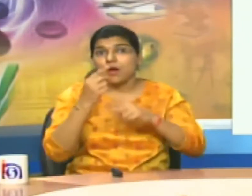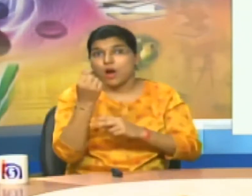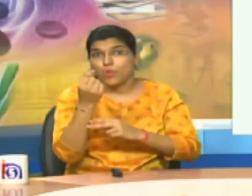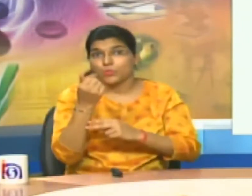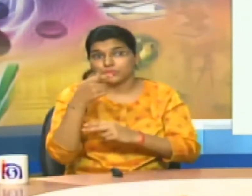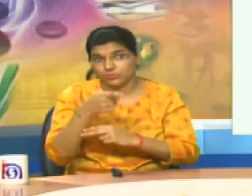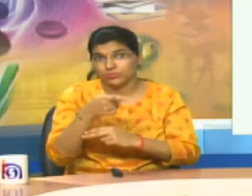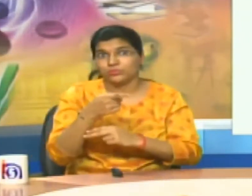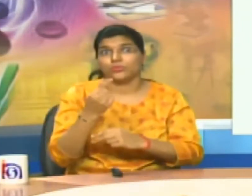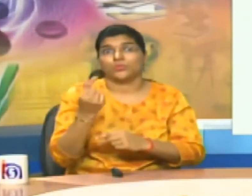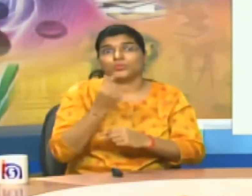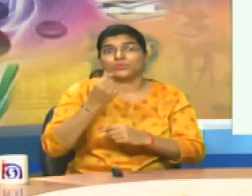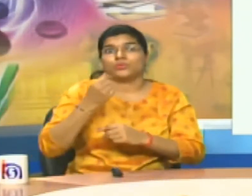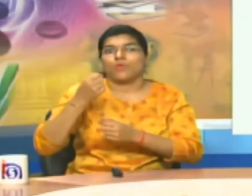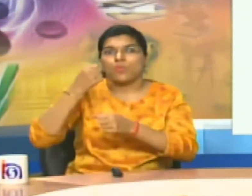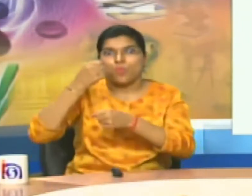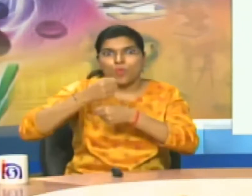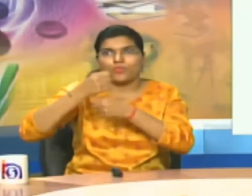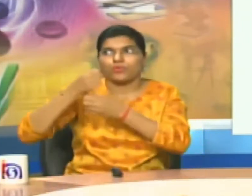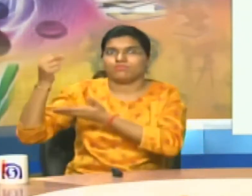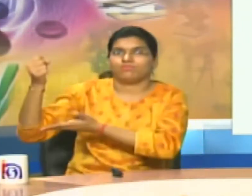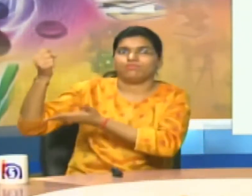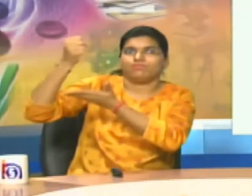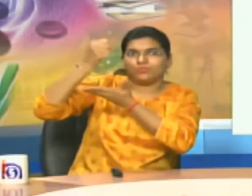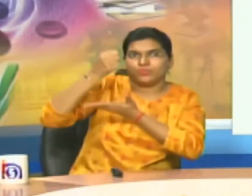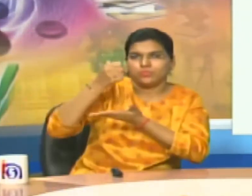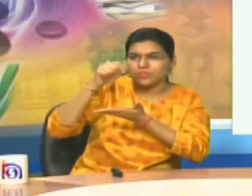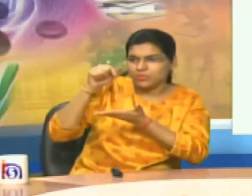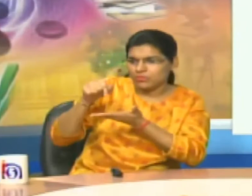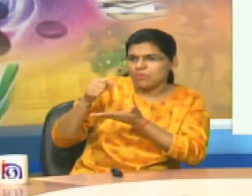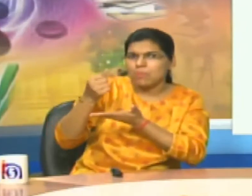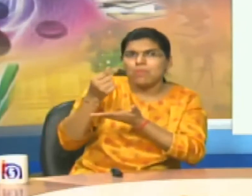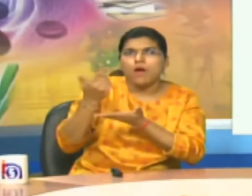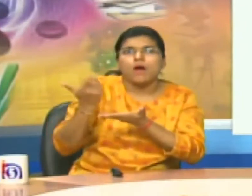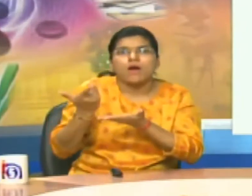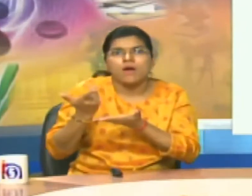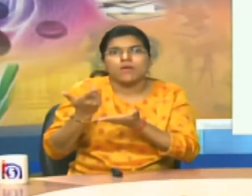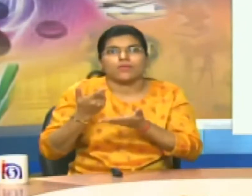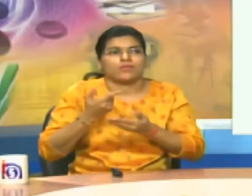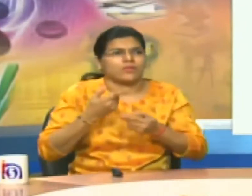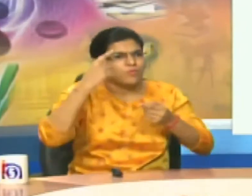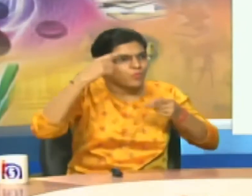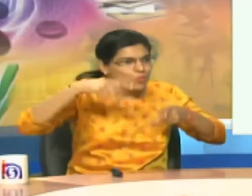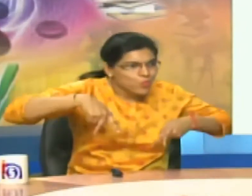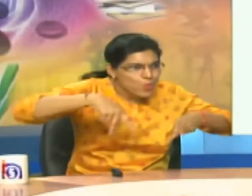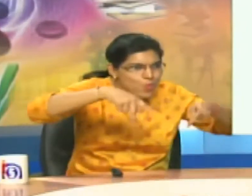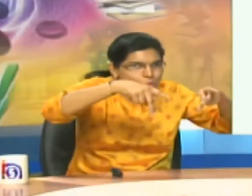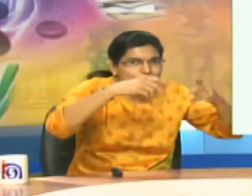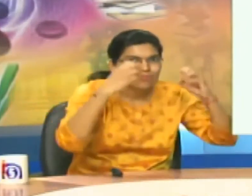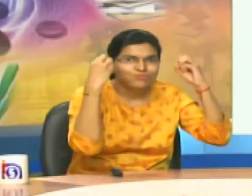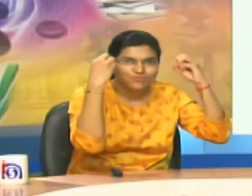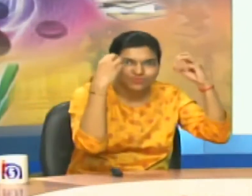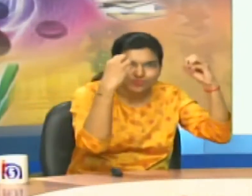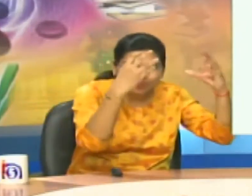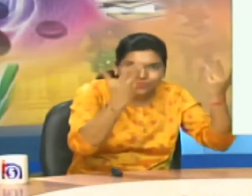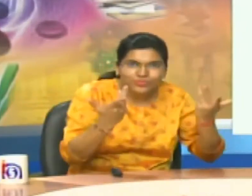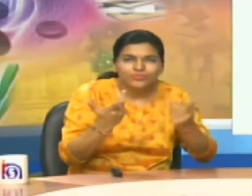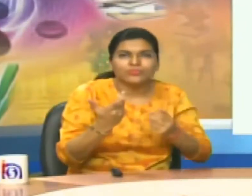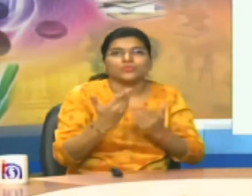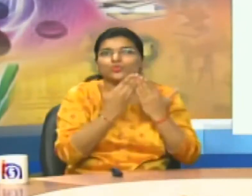see. In banks, in government places, when they give us fund, then how that fund is used for different